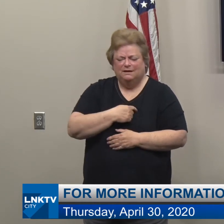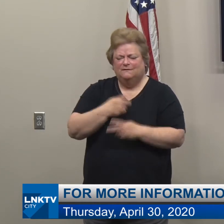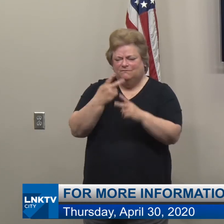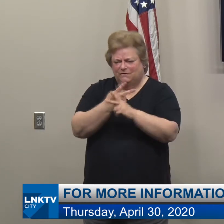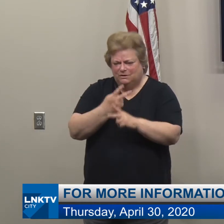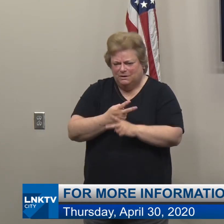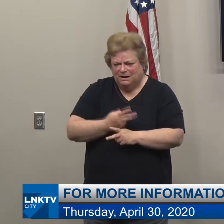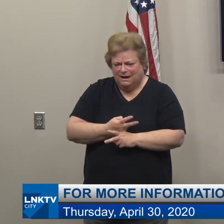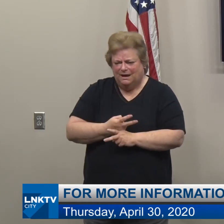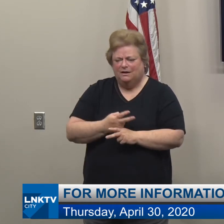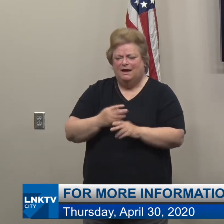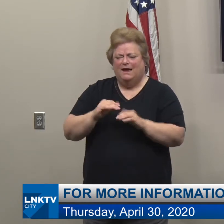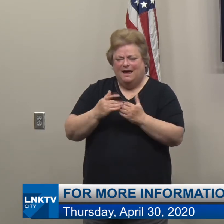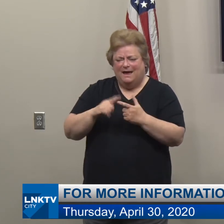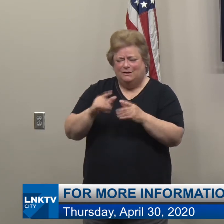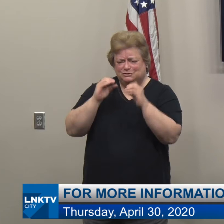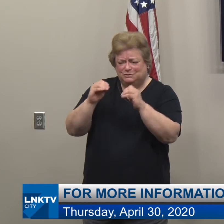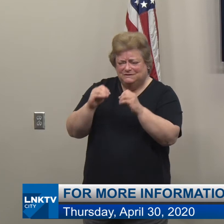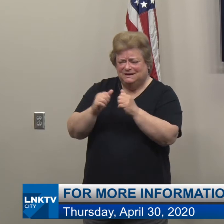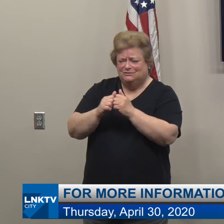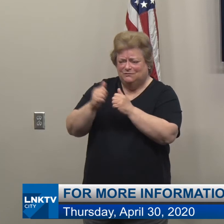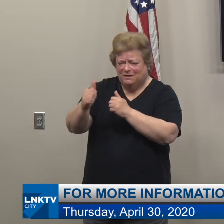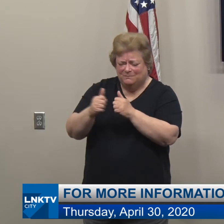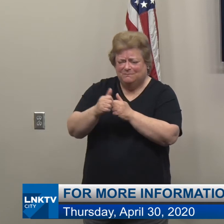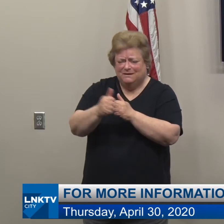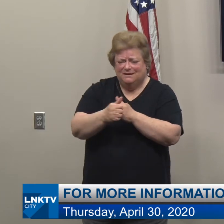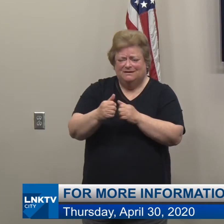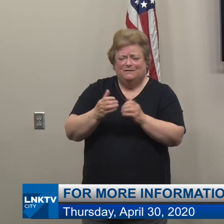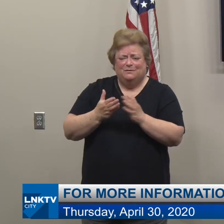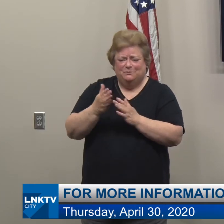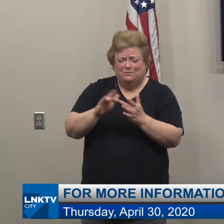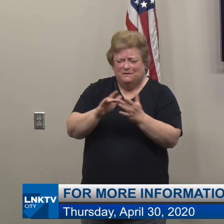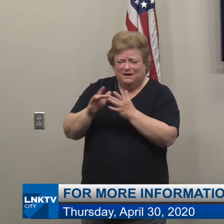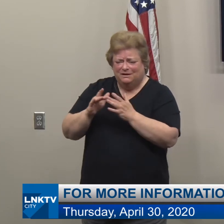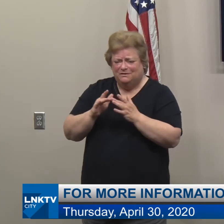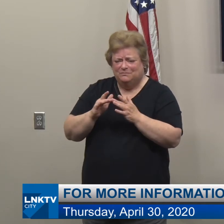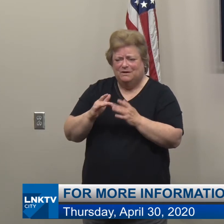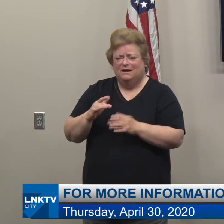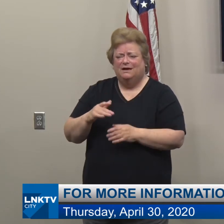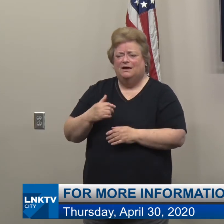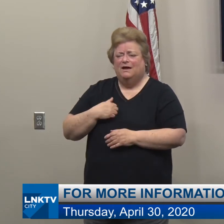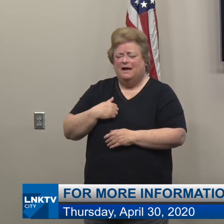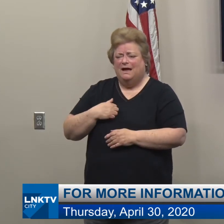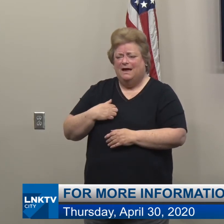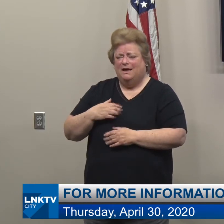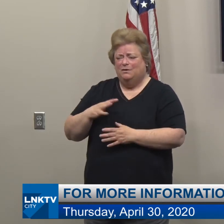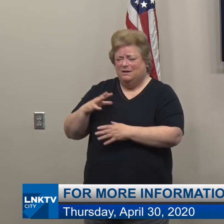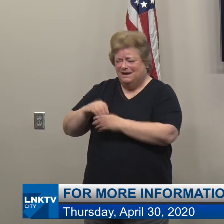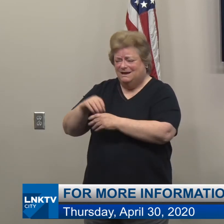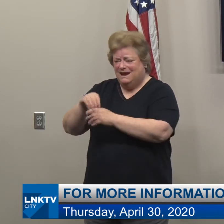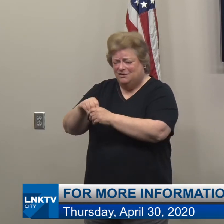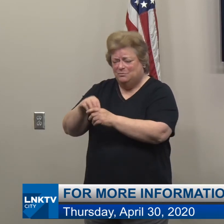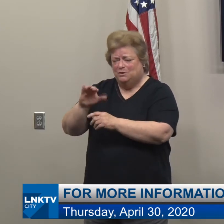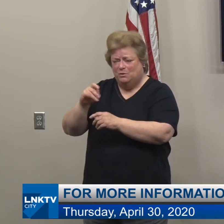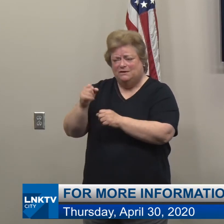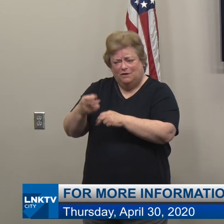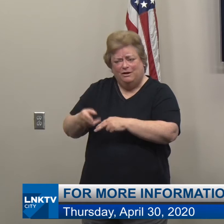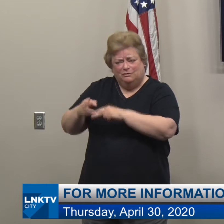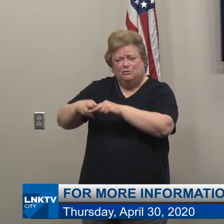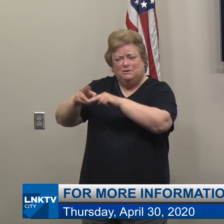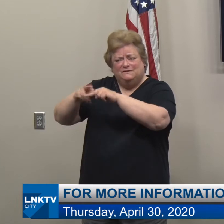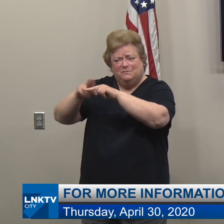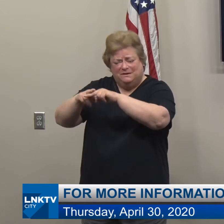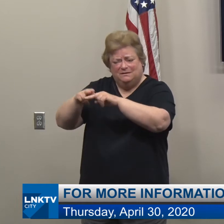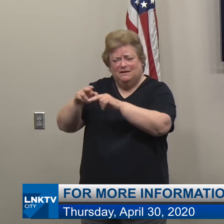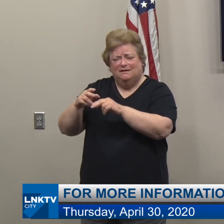figuring out remote learning. It's getting stronger every day. Our engagement rates are much, much higher than they were 2 or 3 weeks ago. And so if we